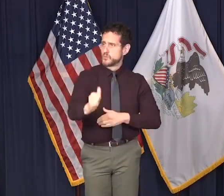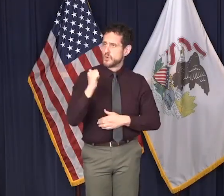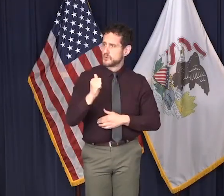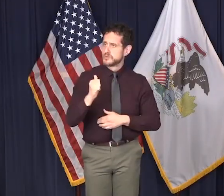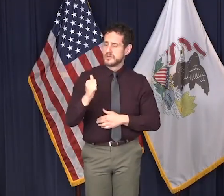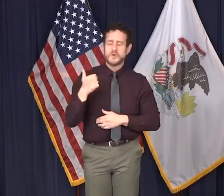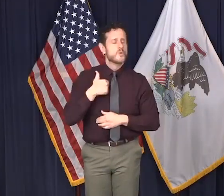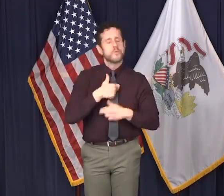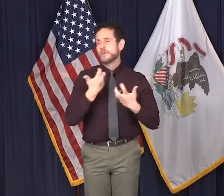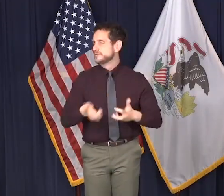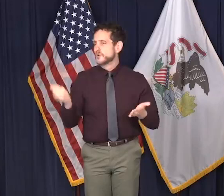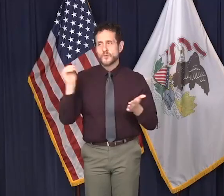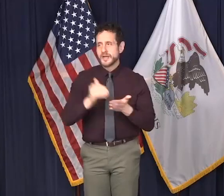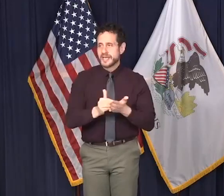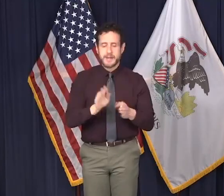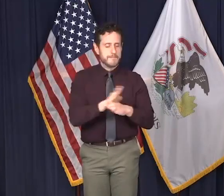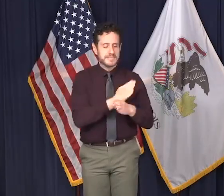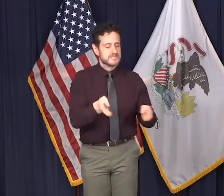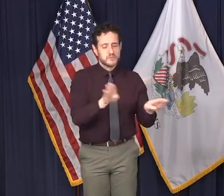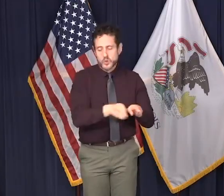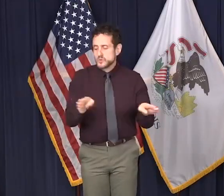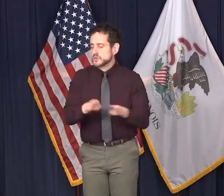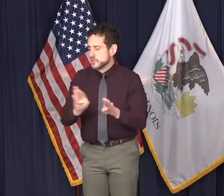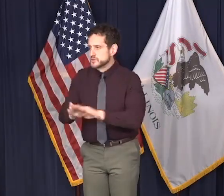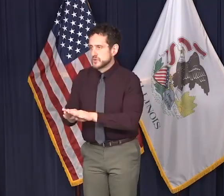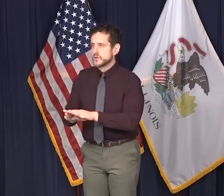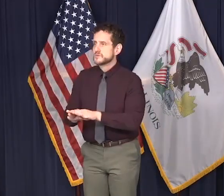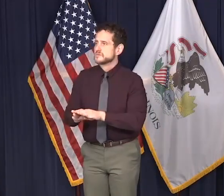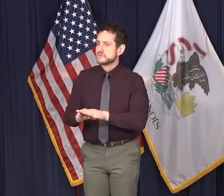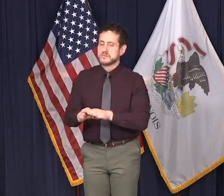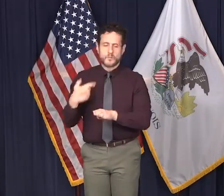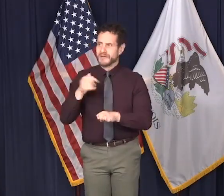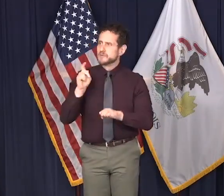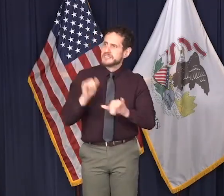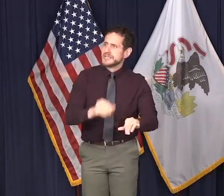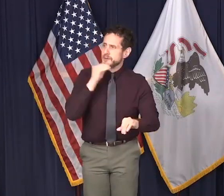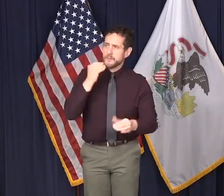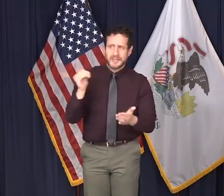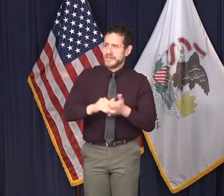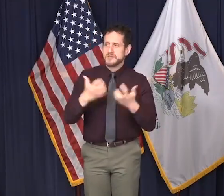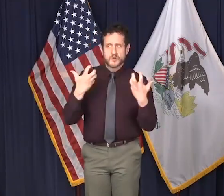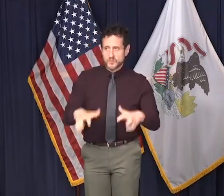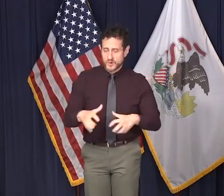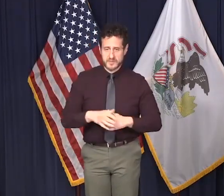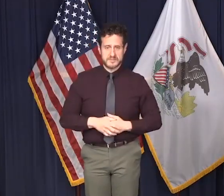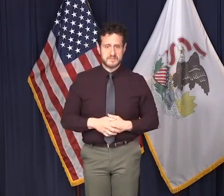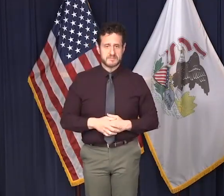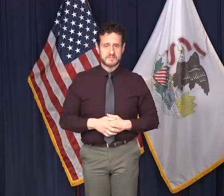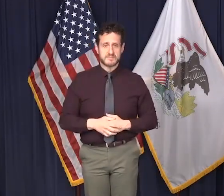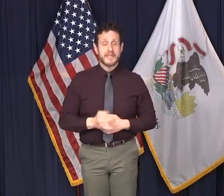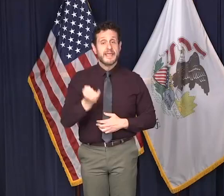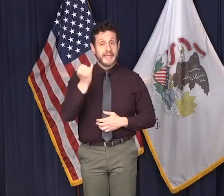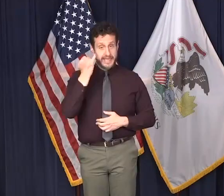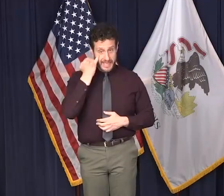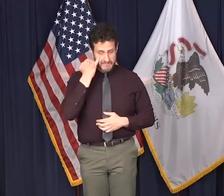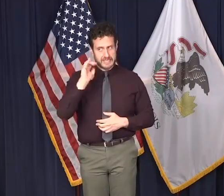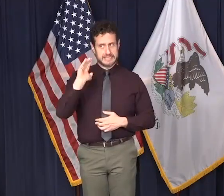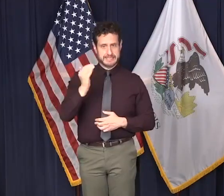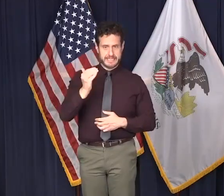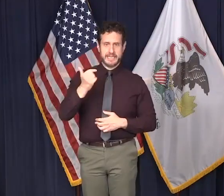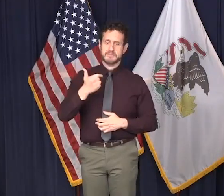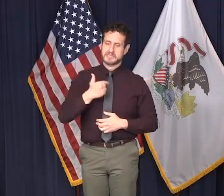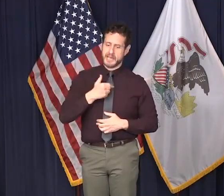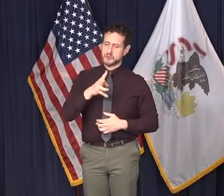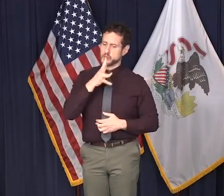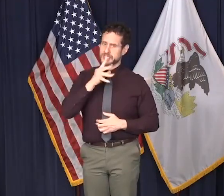staying at home or closing local businesses again. If it sounds like I'm taking this extremely seriously,